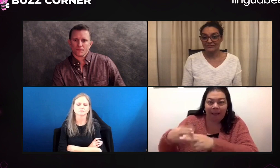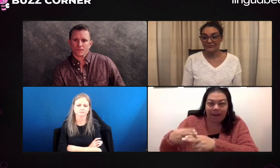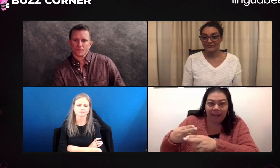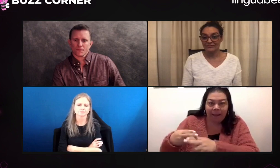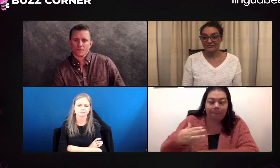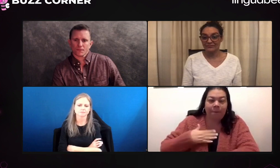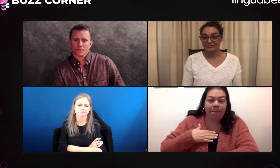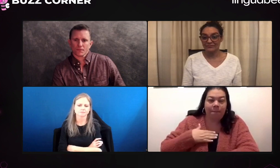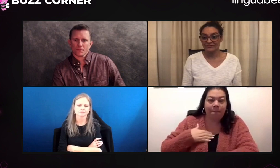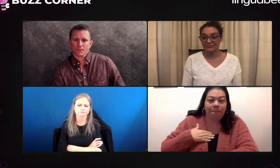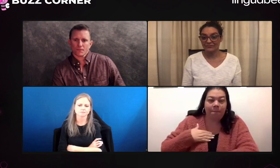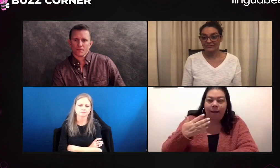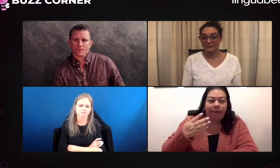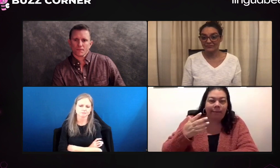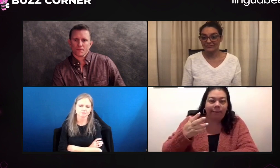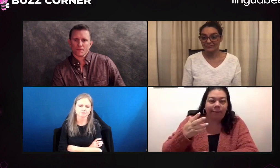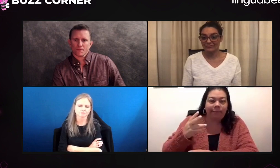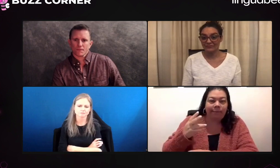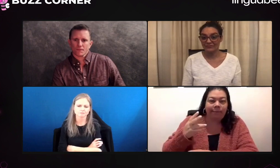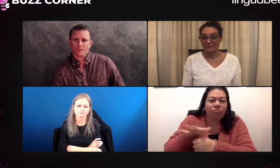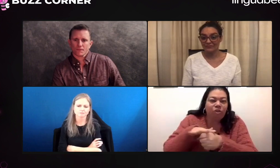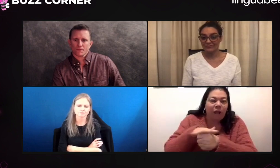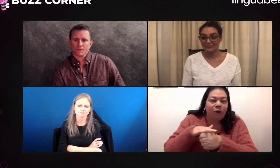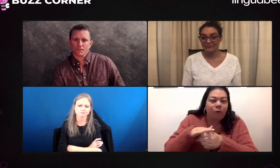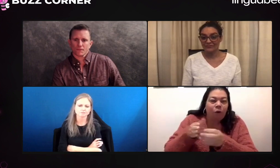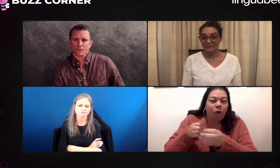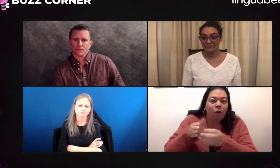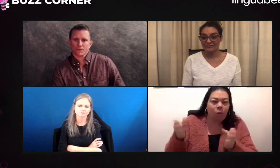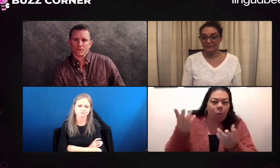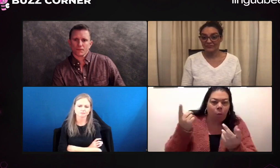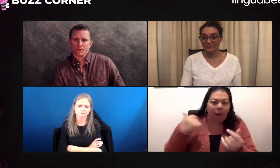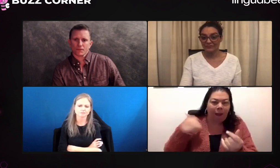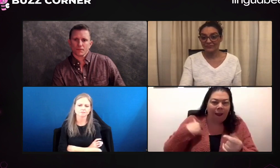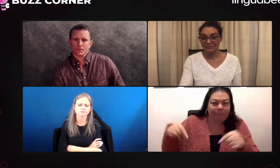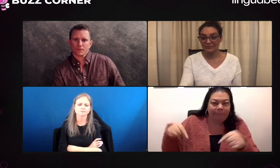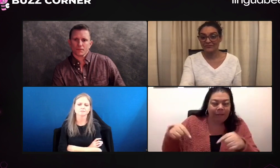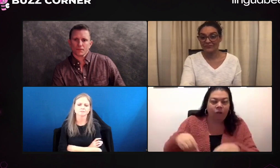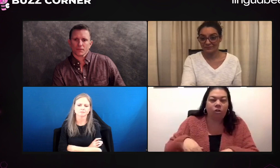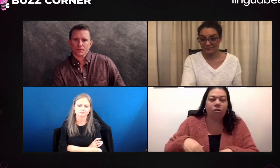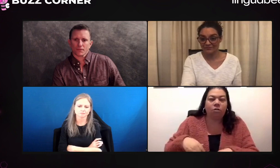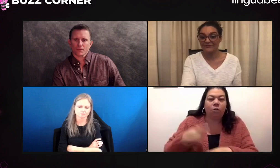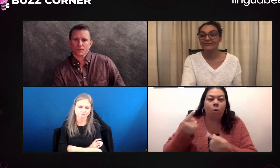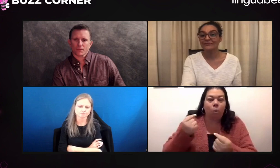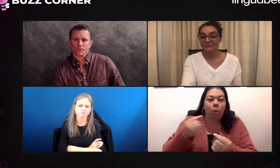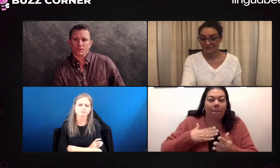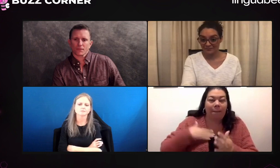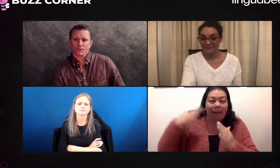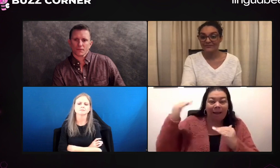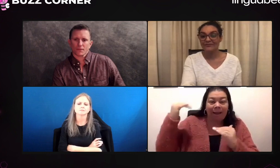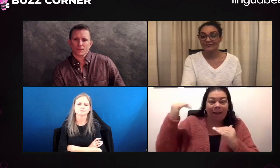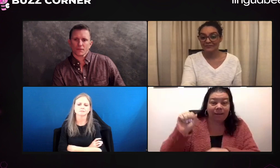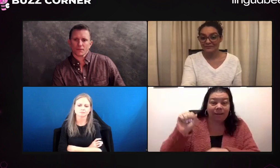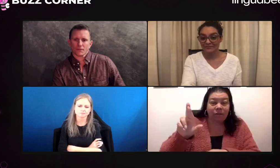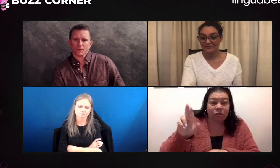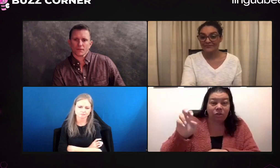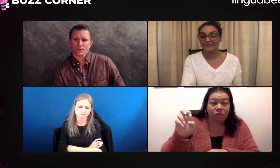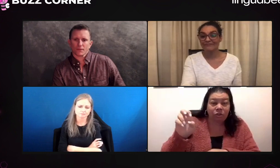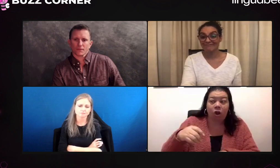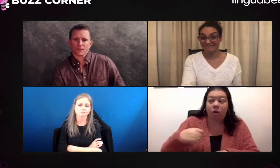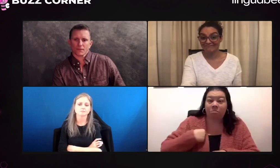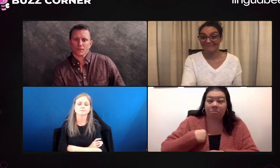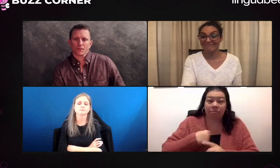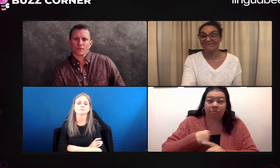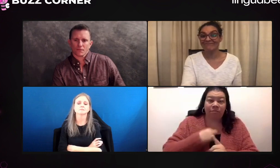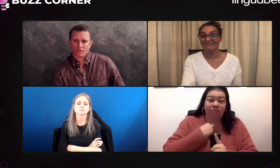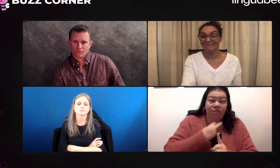So I introduce myself to the interpreter. I give them my name and, give them a general idea of